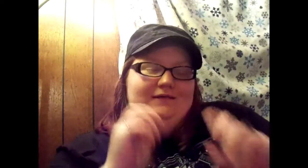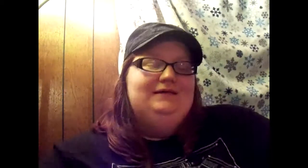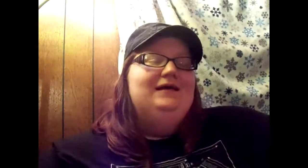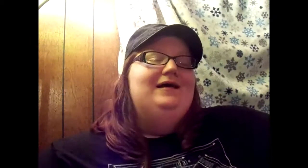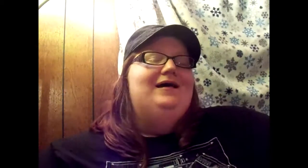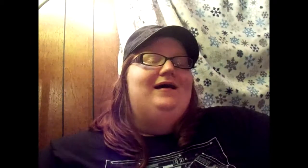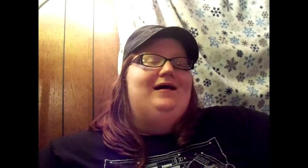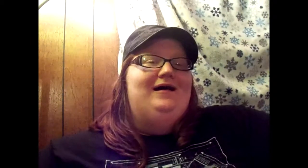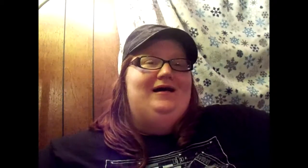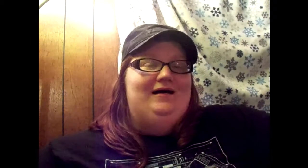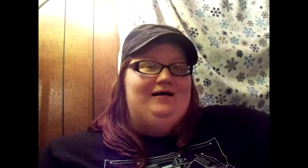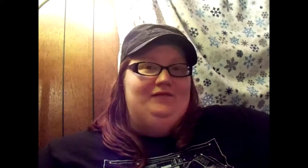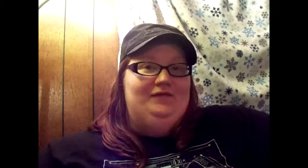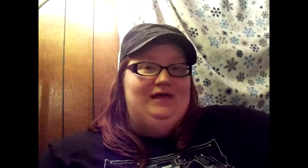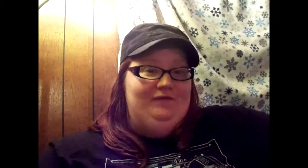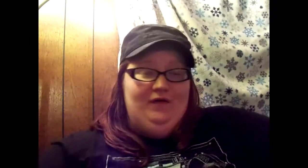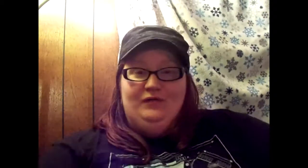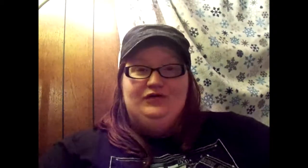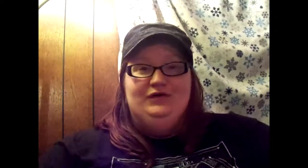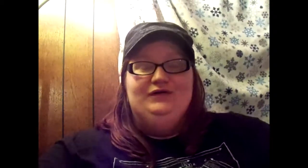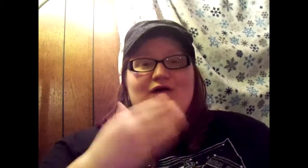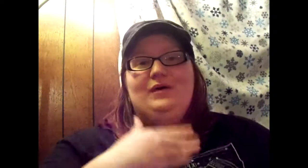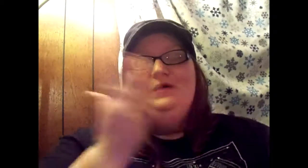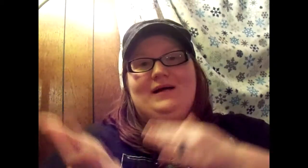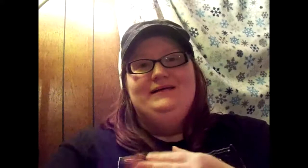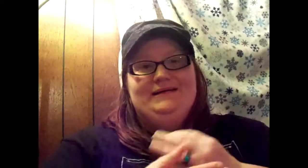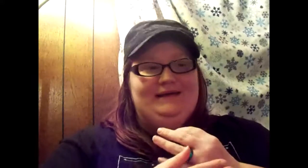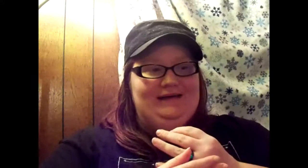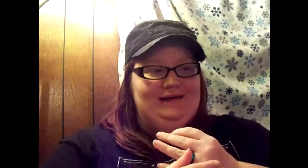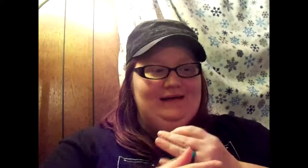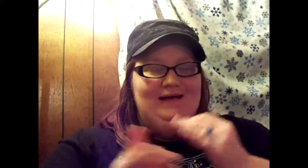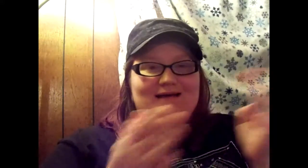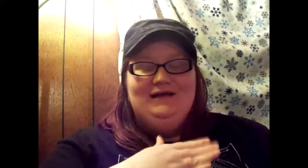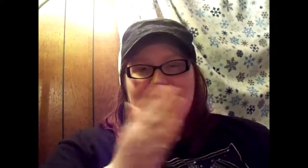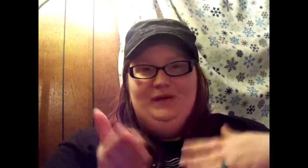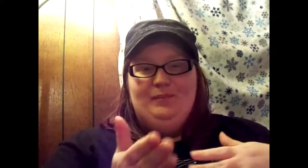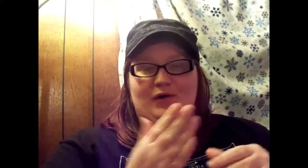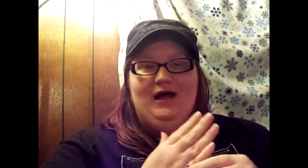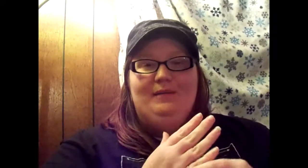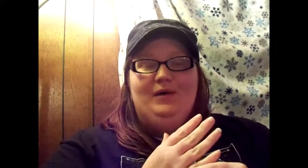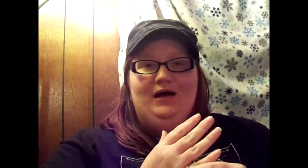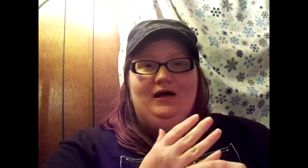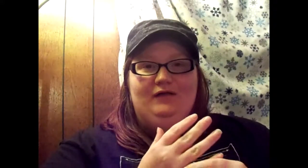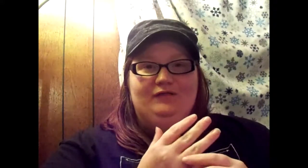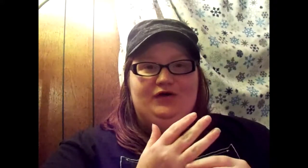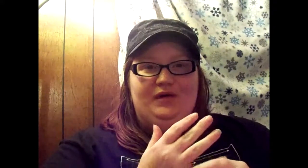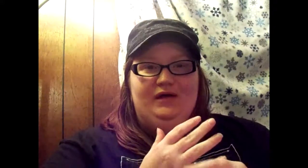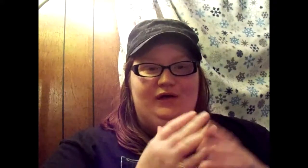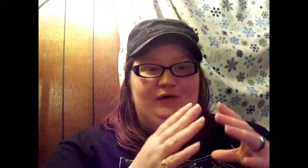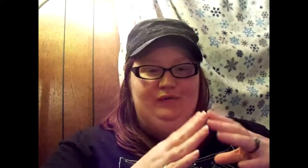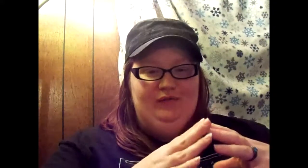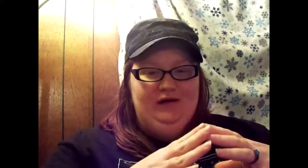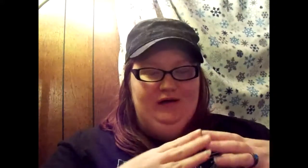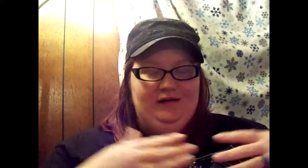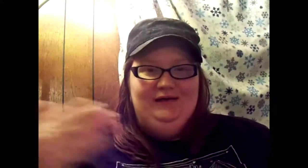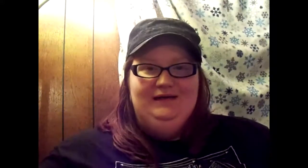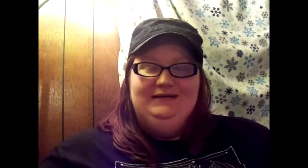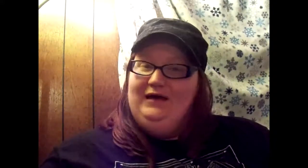scenes of the photo shoot. So, what you're about to see is a little bit of prep of showing you the stuff